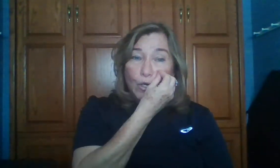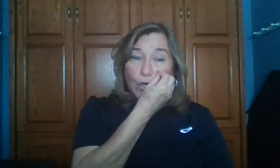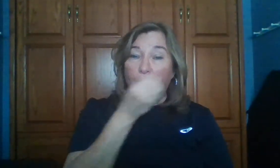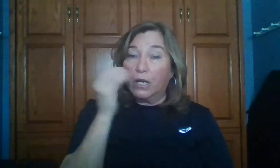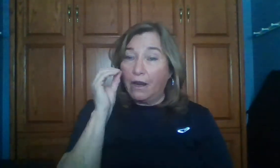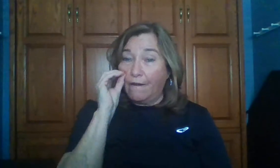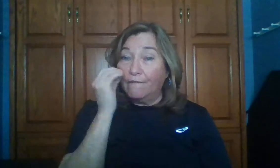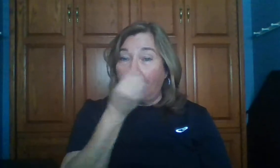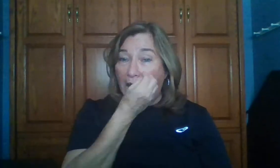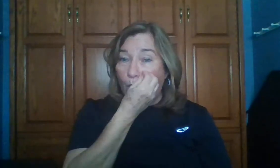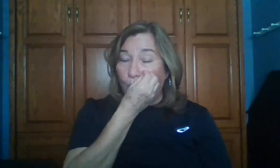Bear.